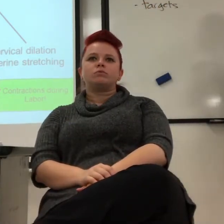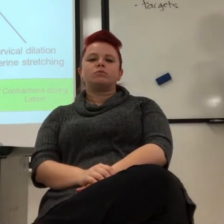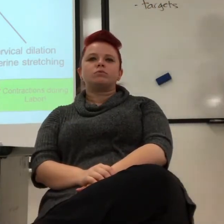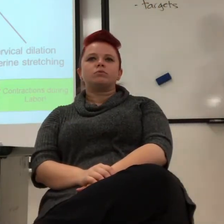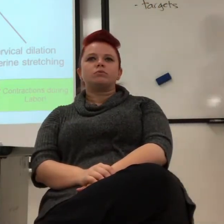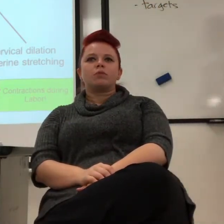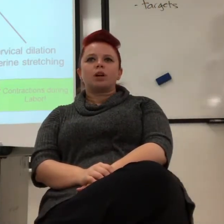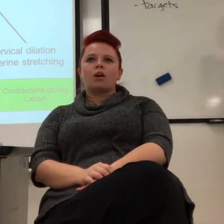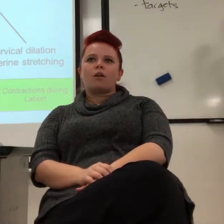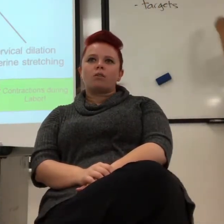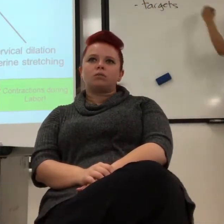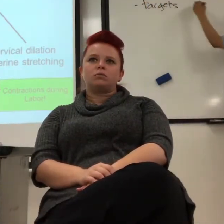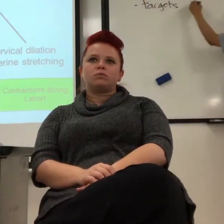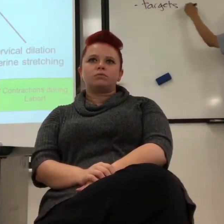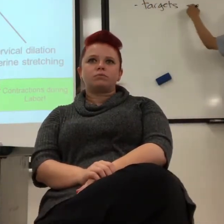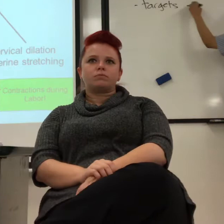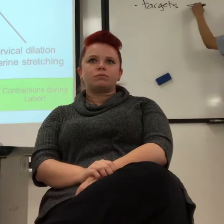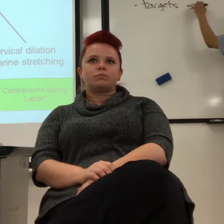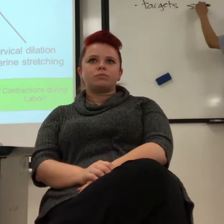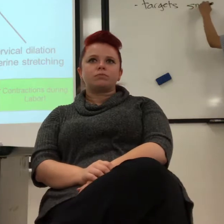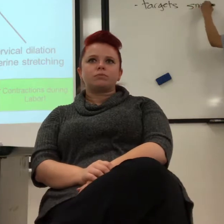So targets.